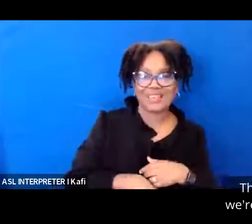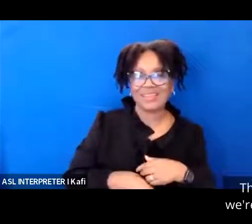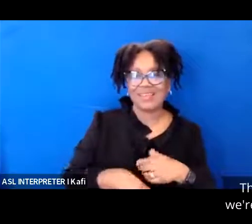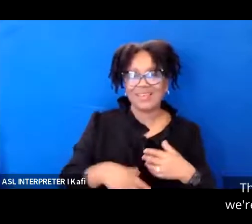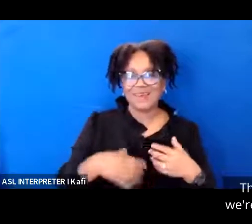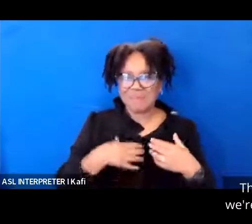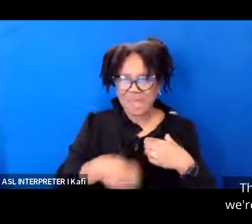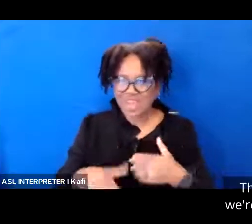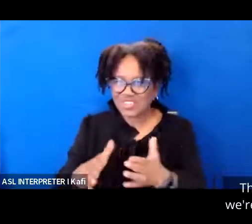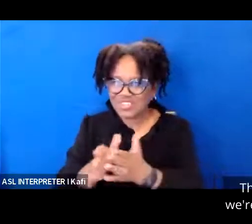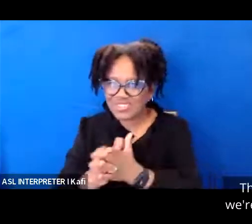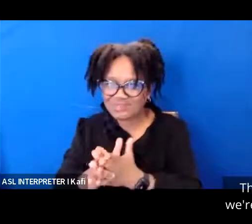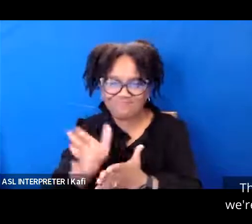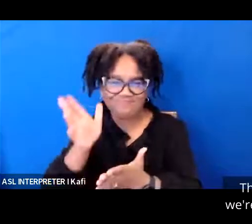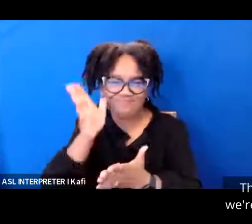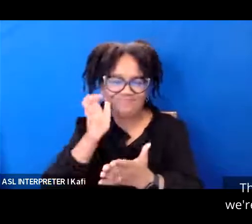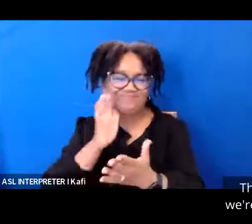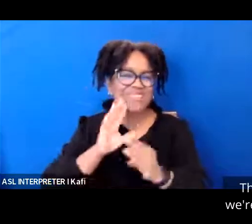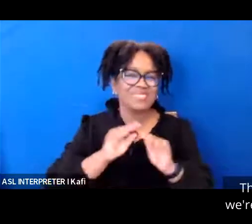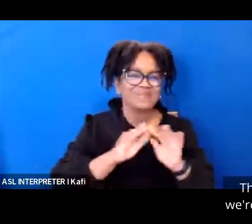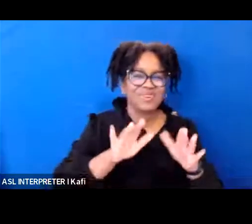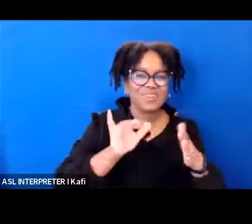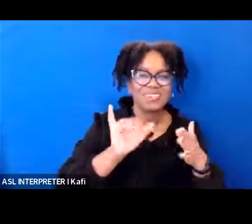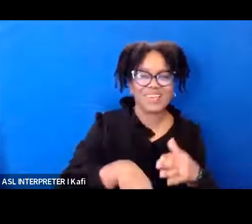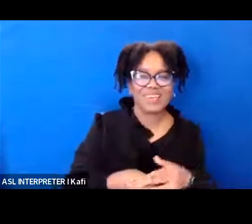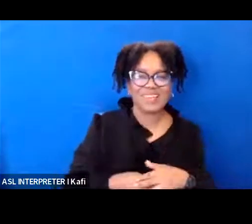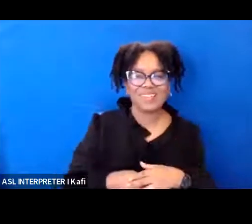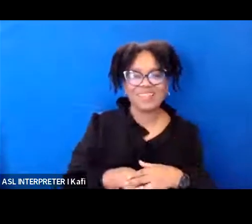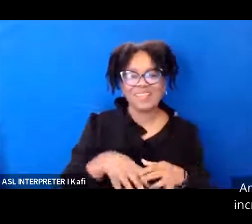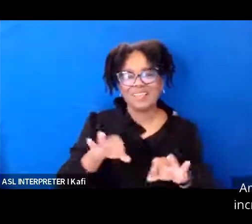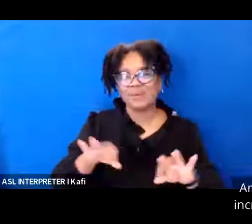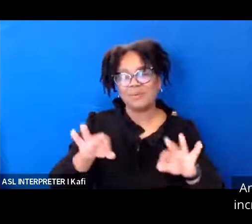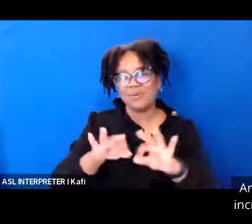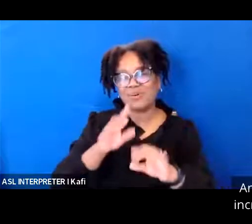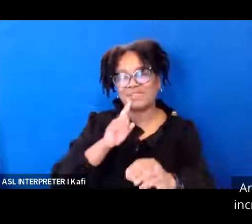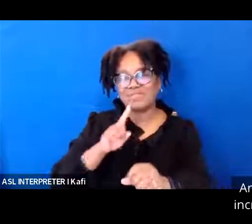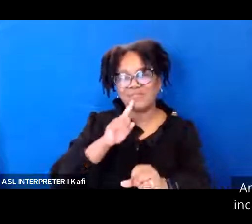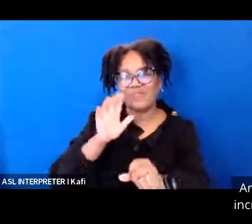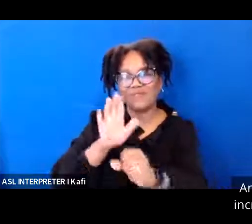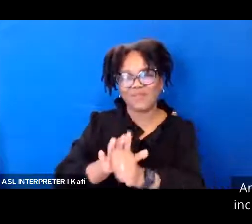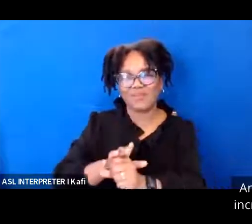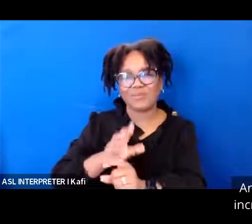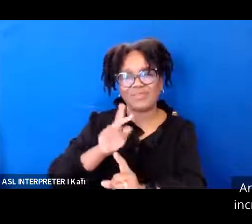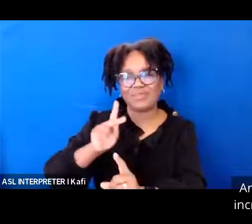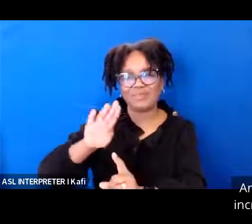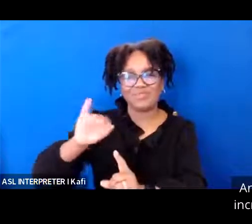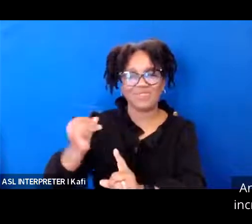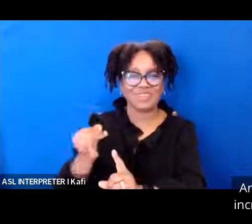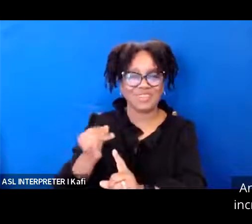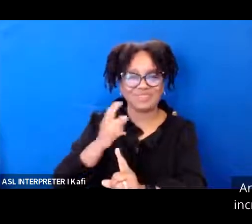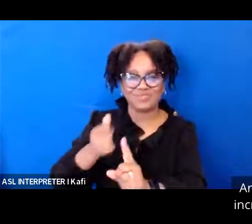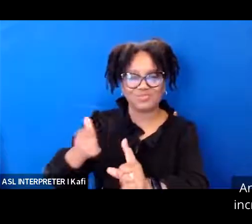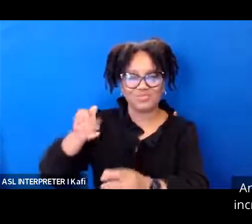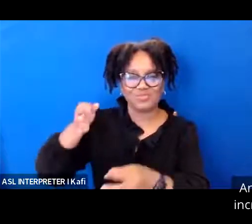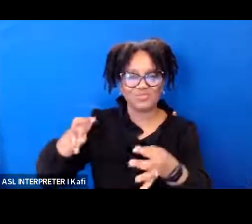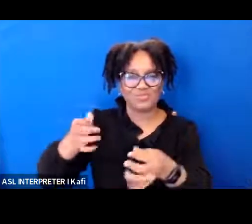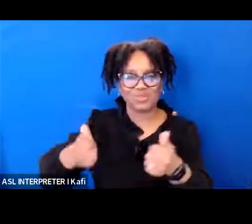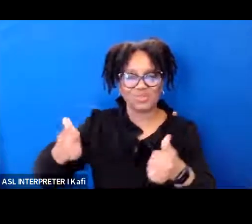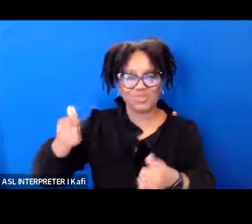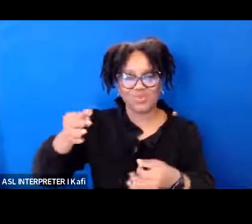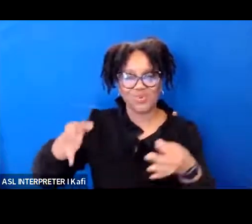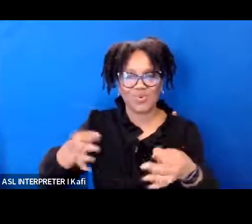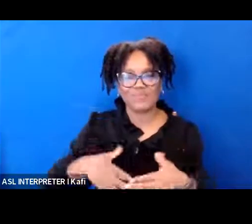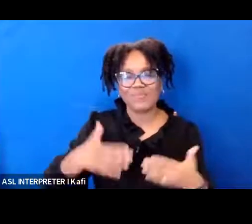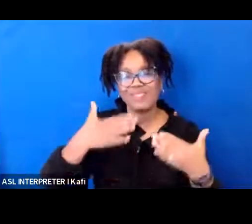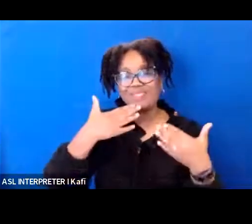over but we're eager to keep doing it so thank you all and i hope you have an incredible rest of the day thank